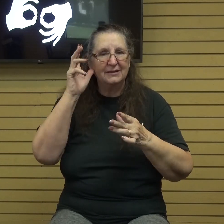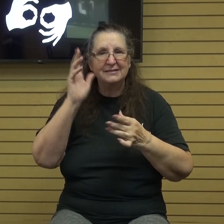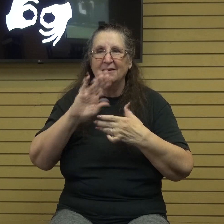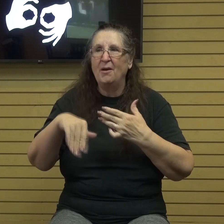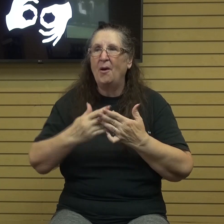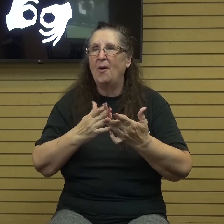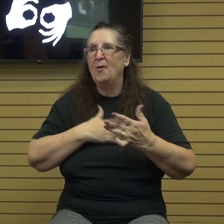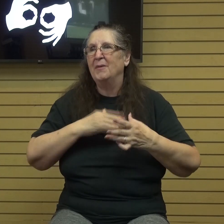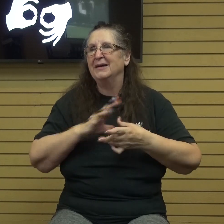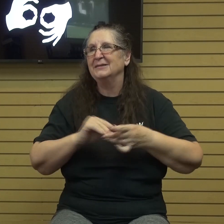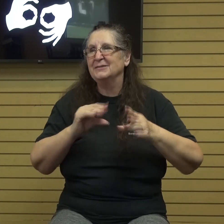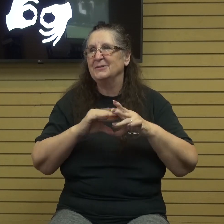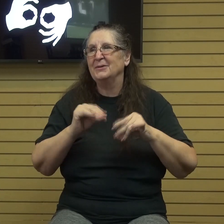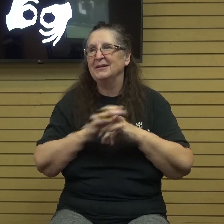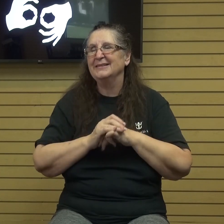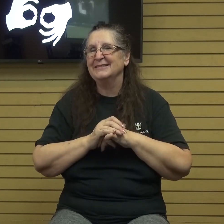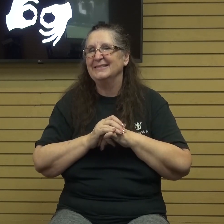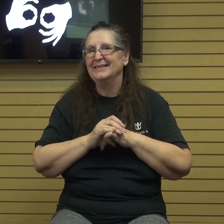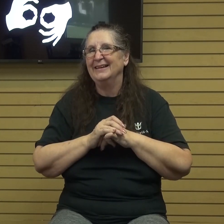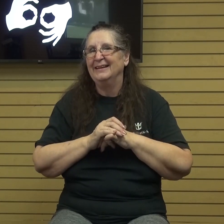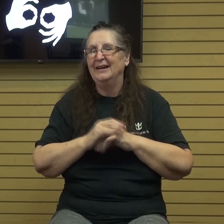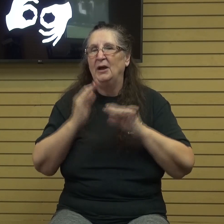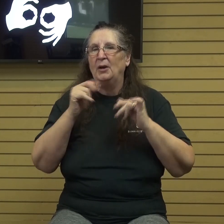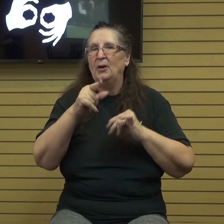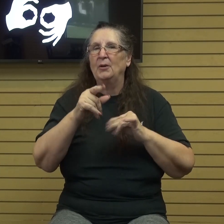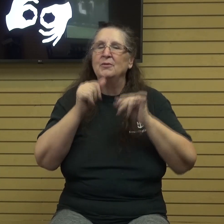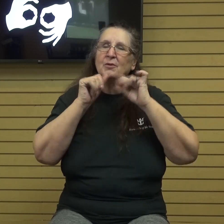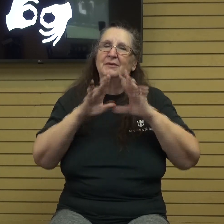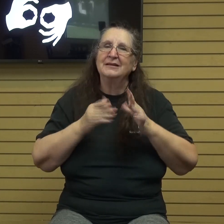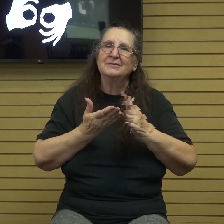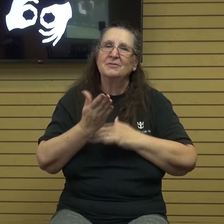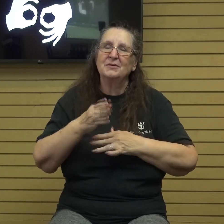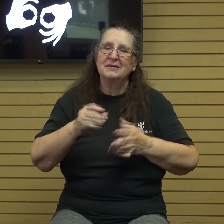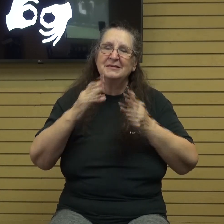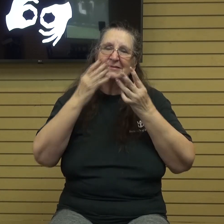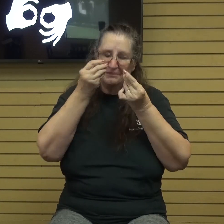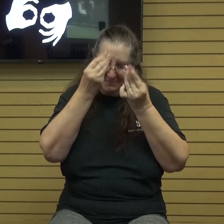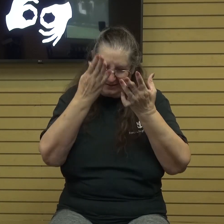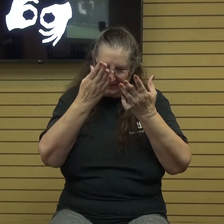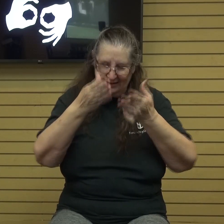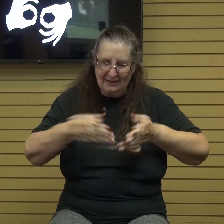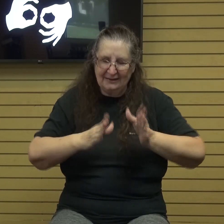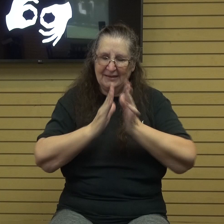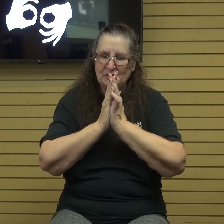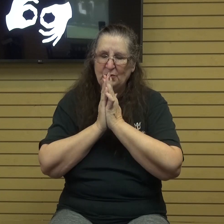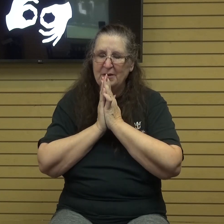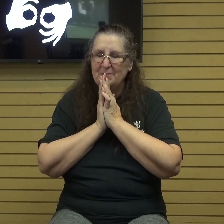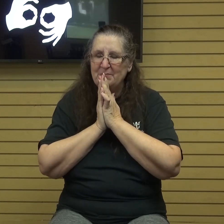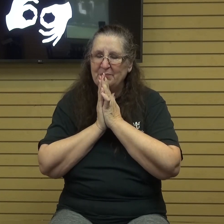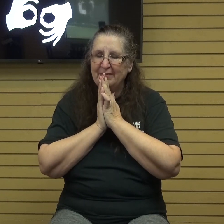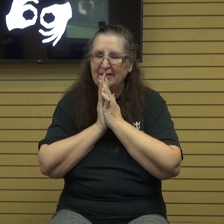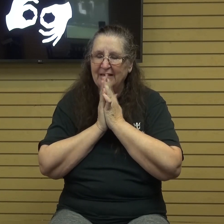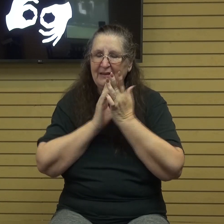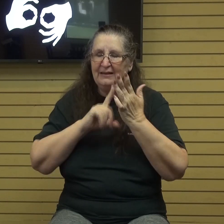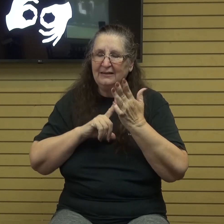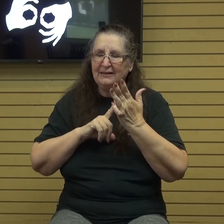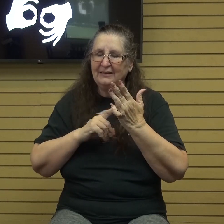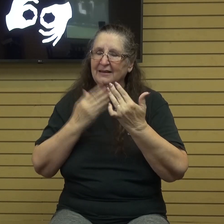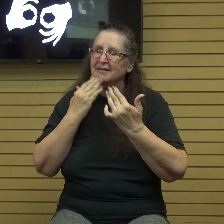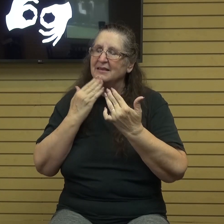my stories, and hope that you're blessed by this message. So let's go ahead and pray. Lord, I thank you that